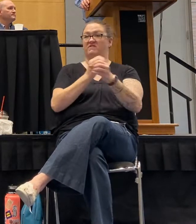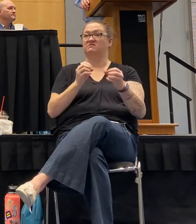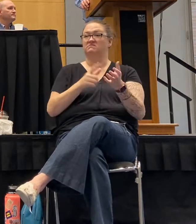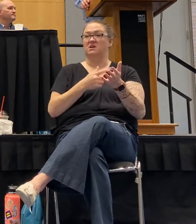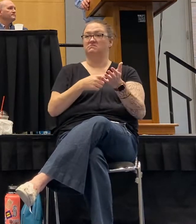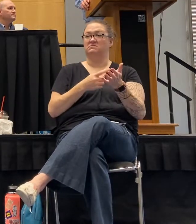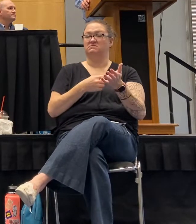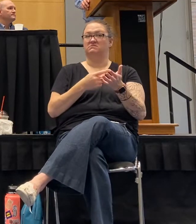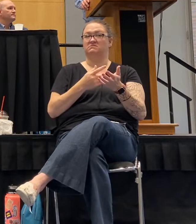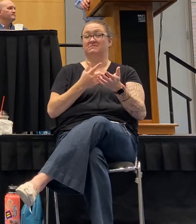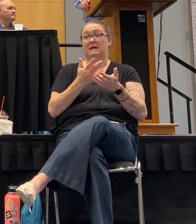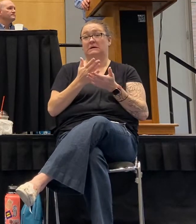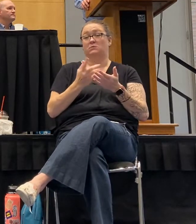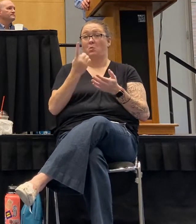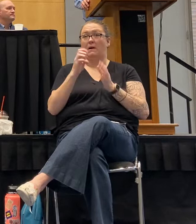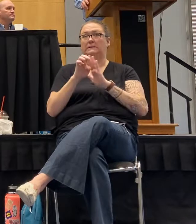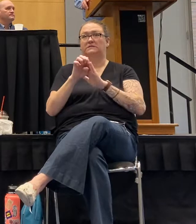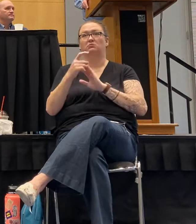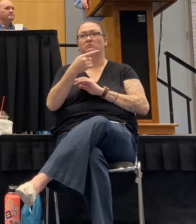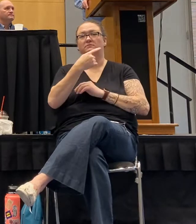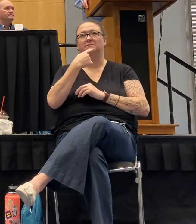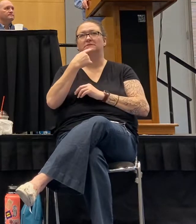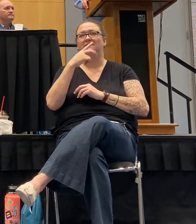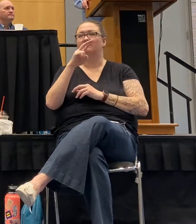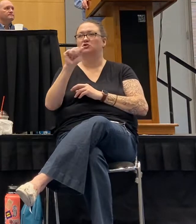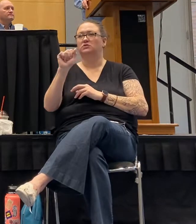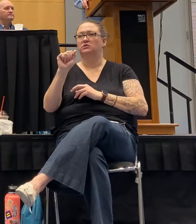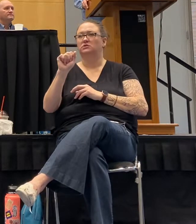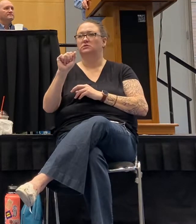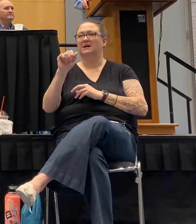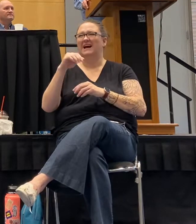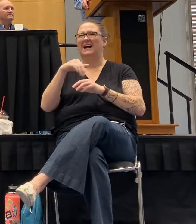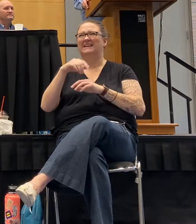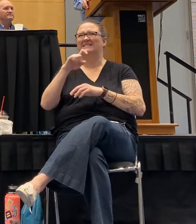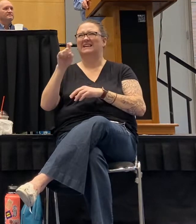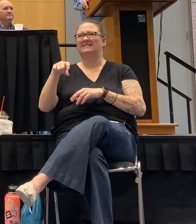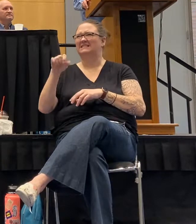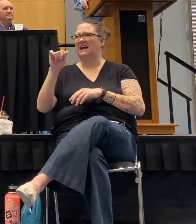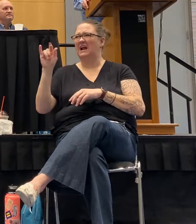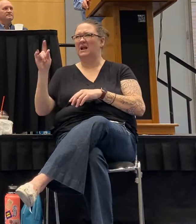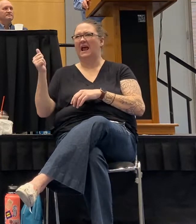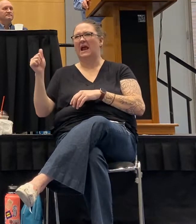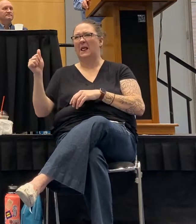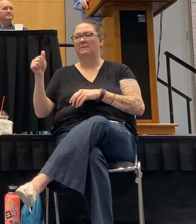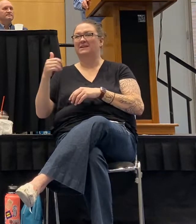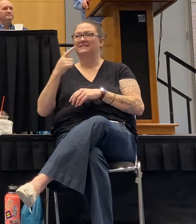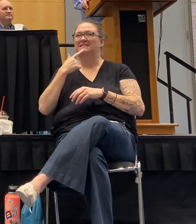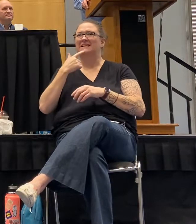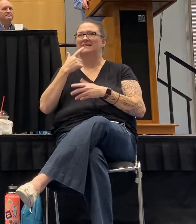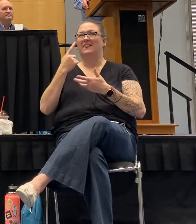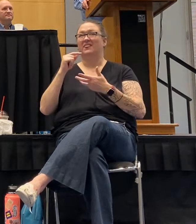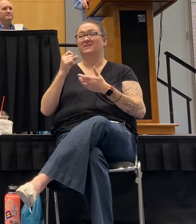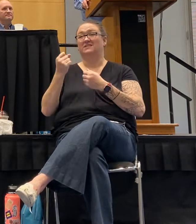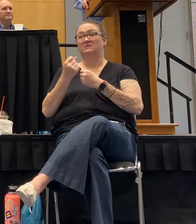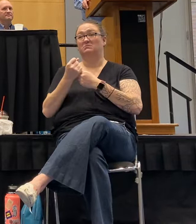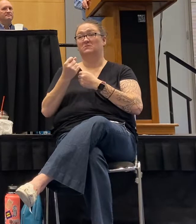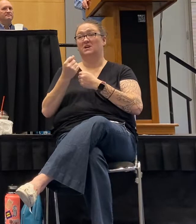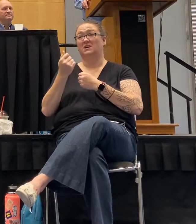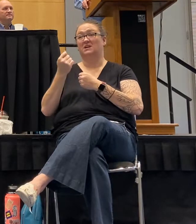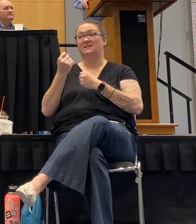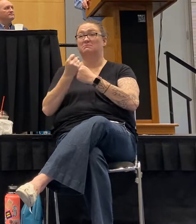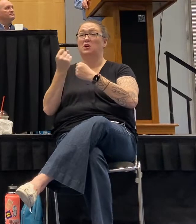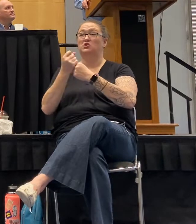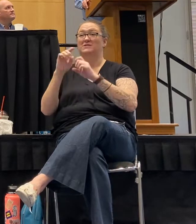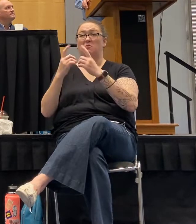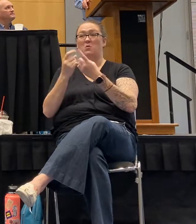had one example there is Virginia Bloom at Texas A&M. They realized that the sponsoring department wasn't